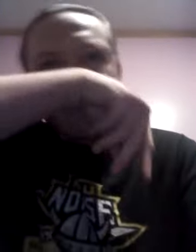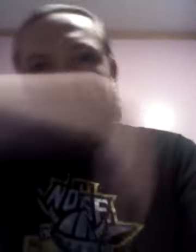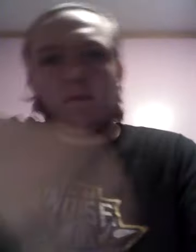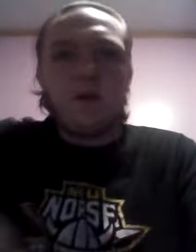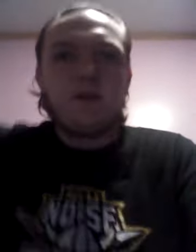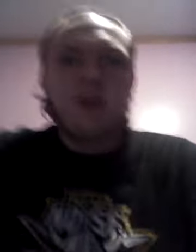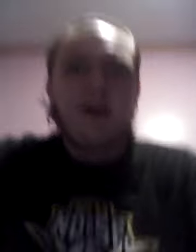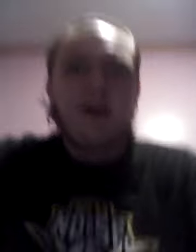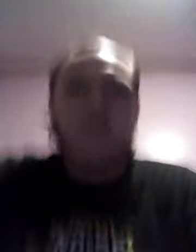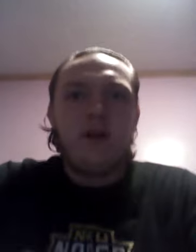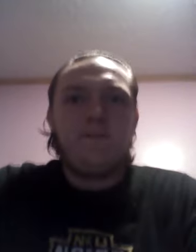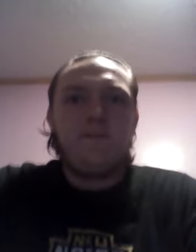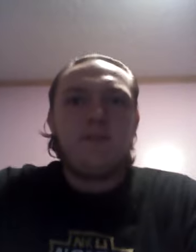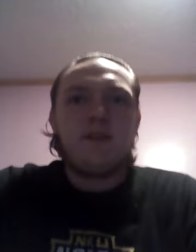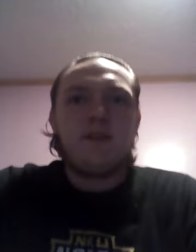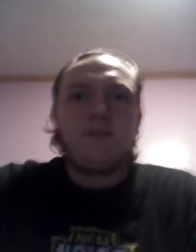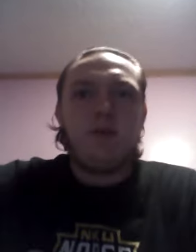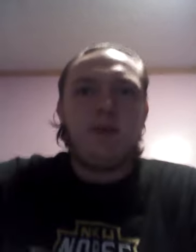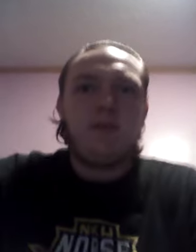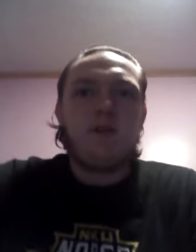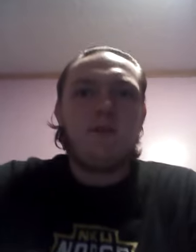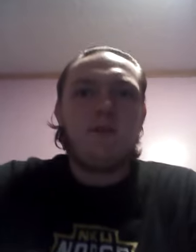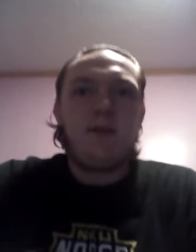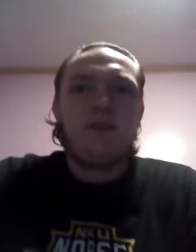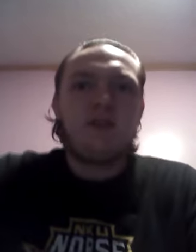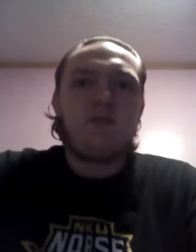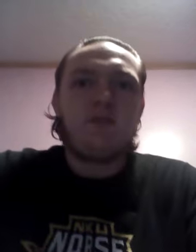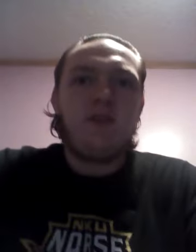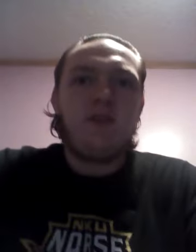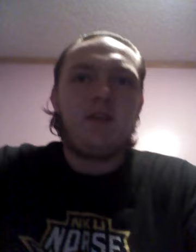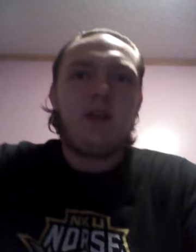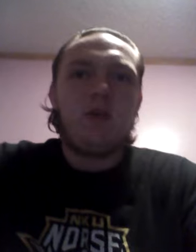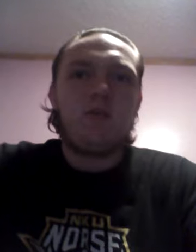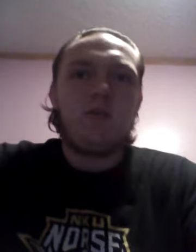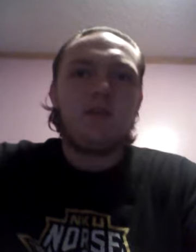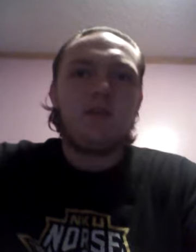We also have hunt for missing boy, mother, baby sister found dead in Ark Woods.